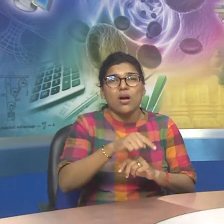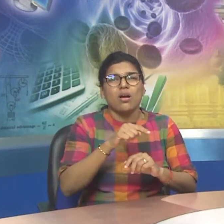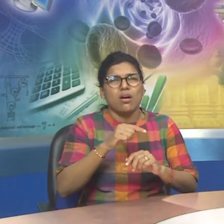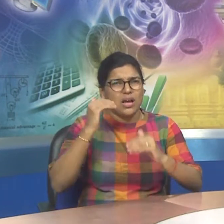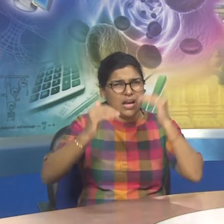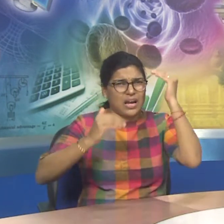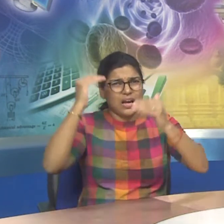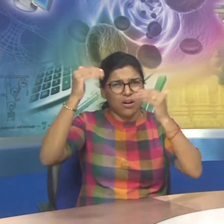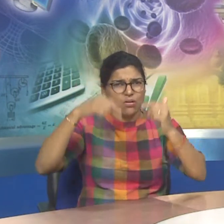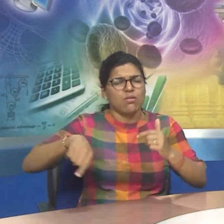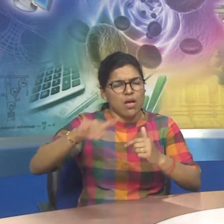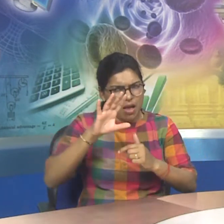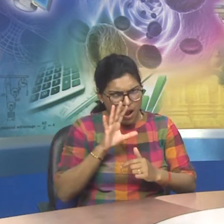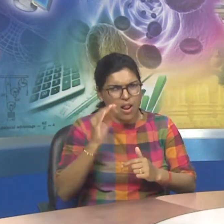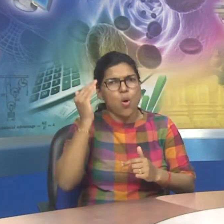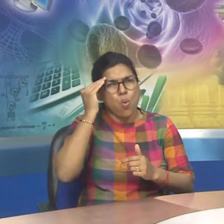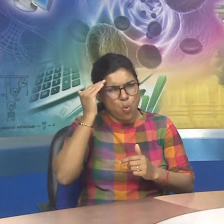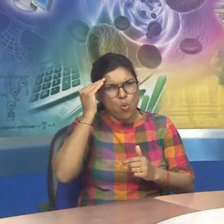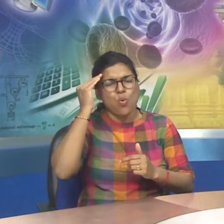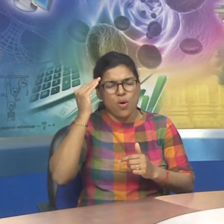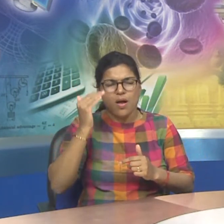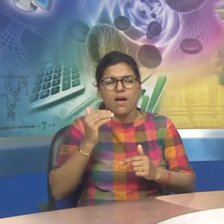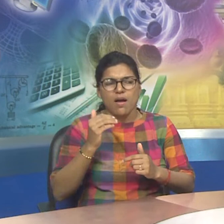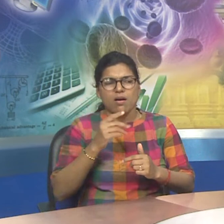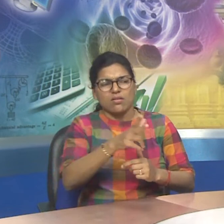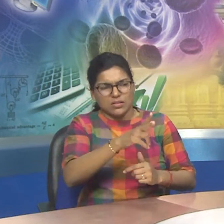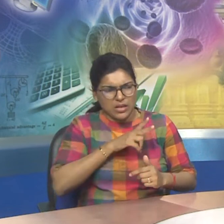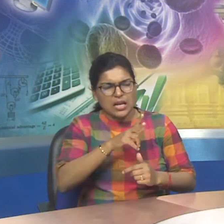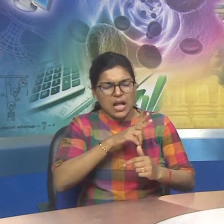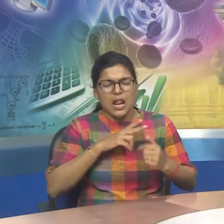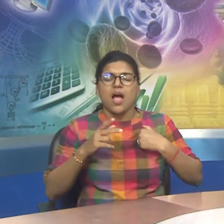friendship, and fellowship.